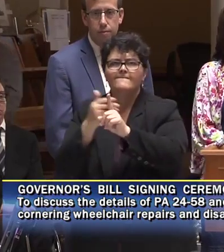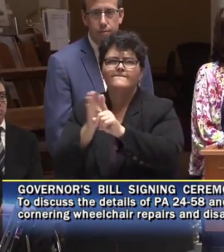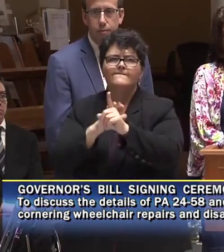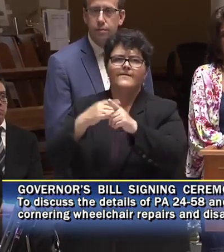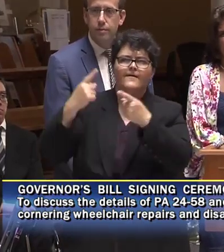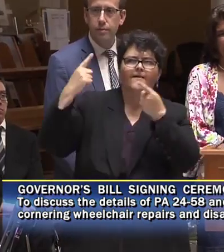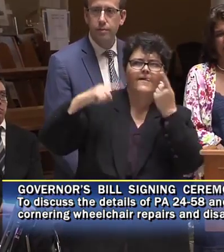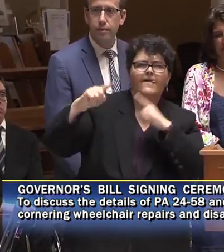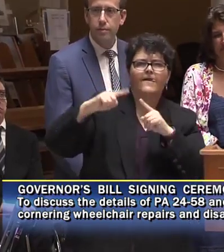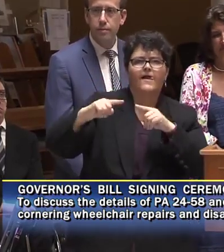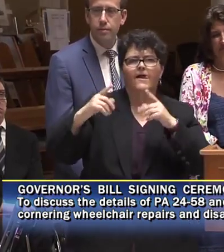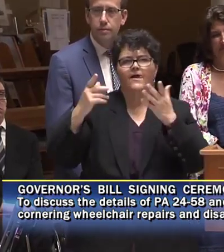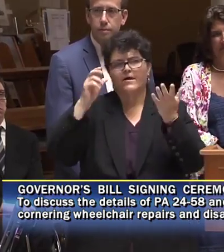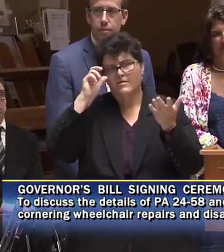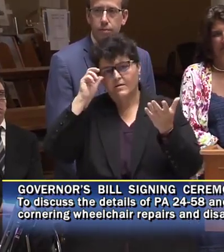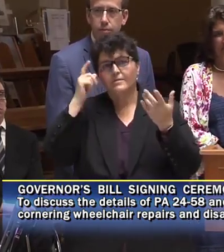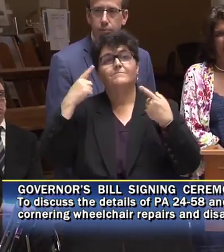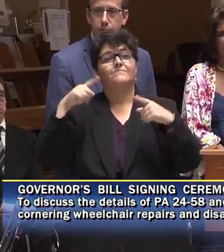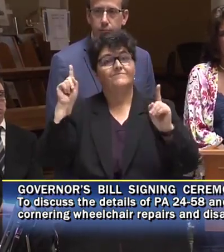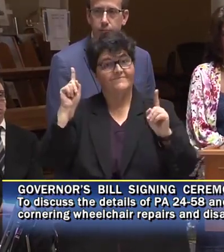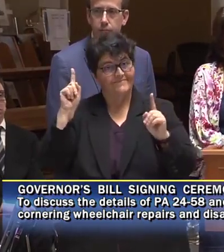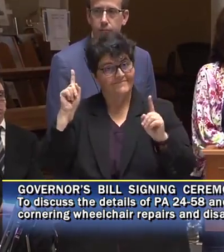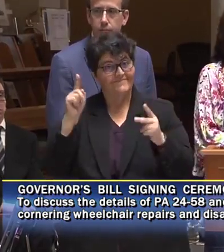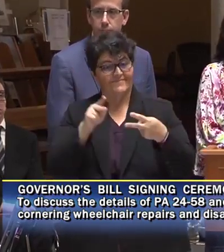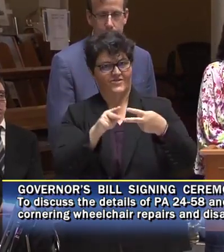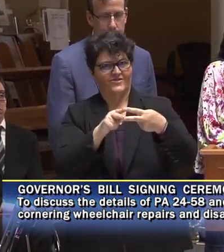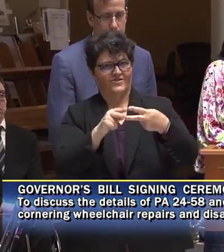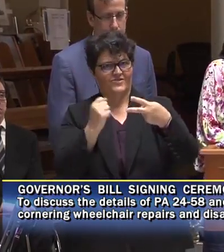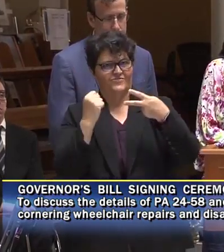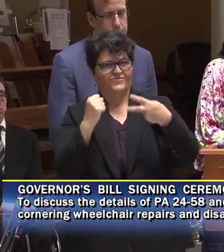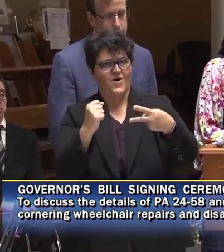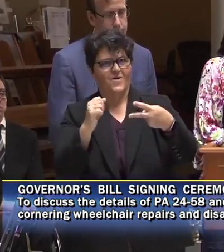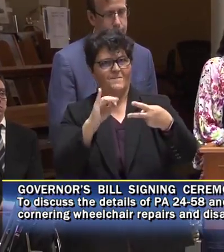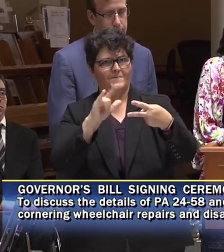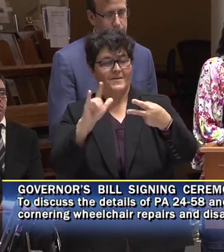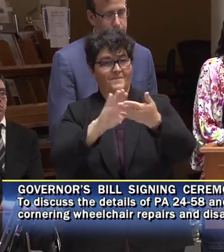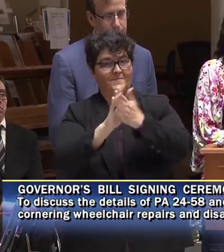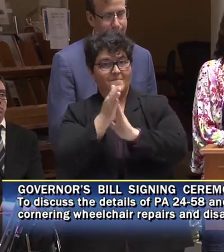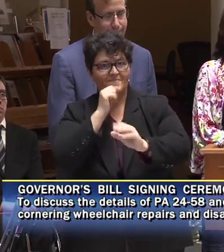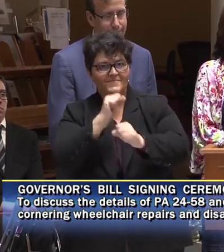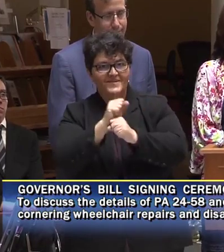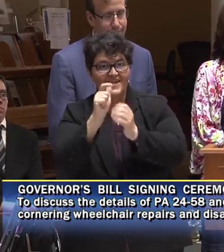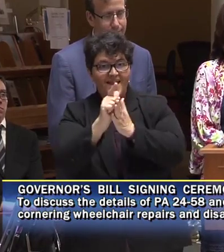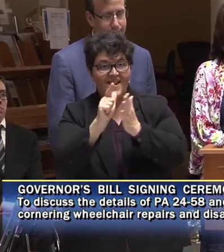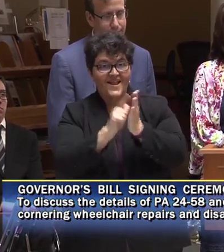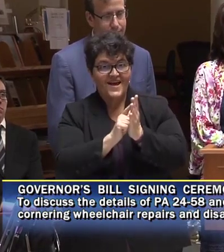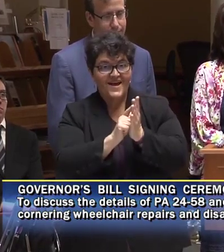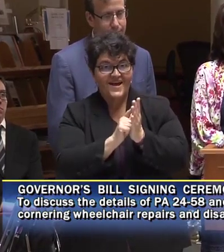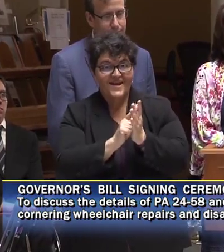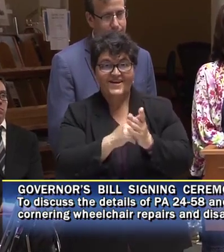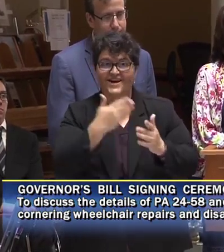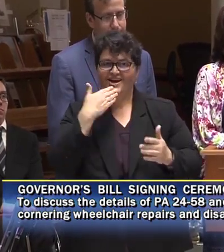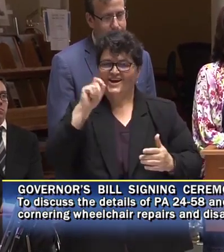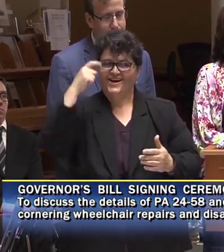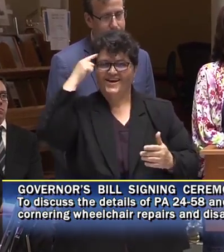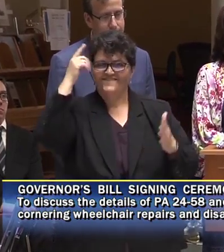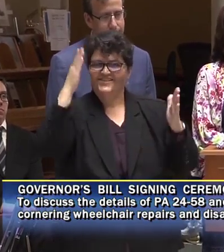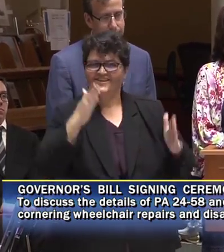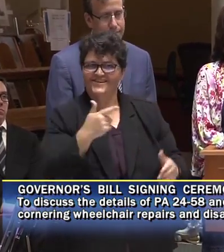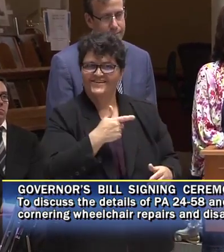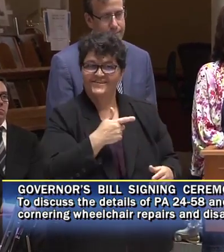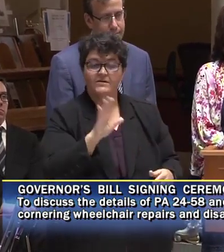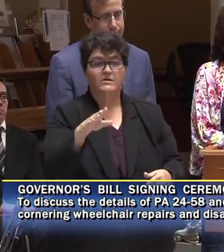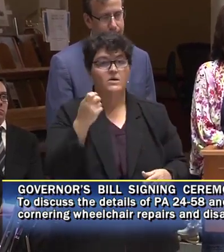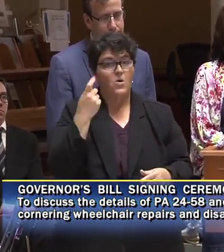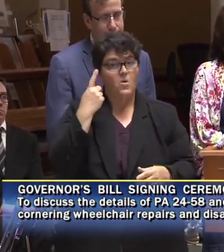ended up with two really good bills that are now about to be signed into law by our good governor. So I want to focus on just one of those bills that I